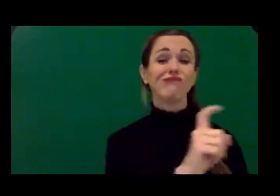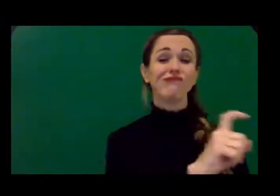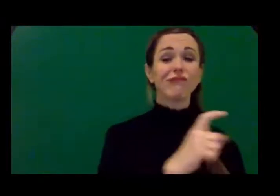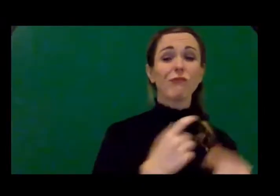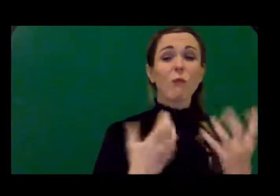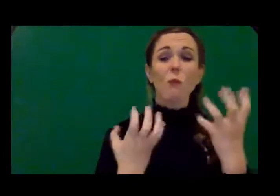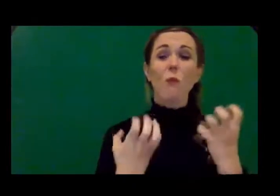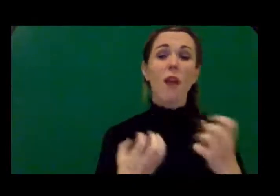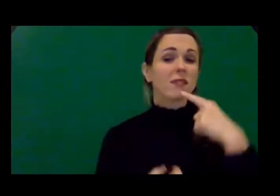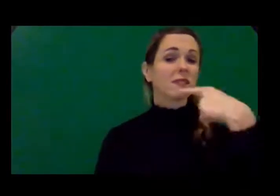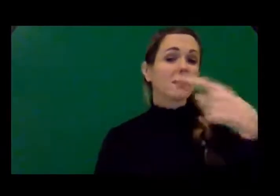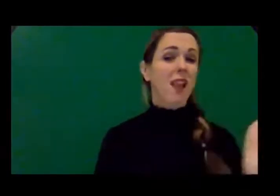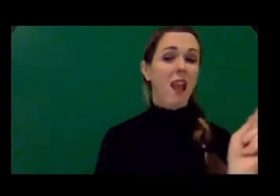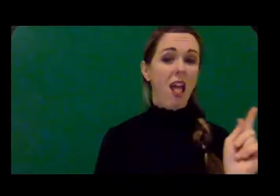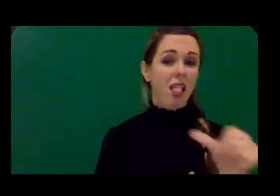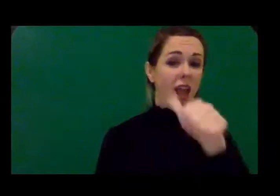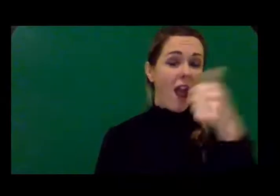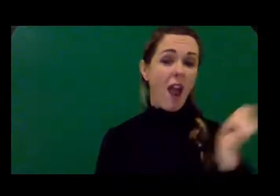others.